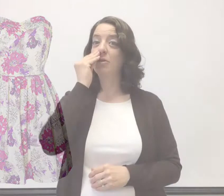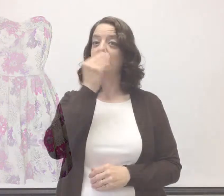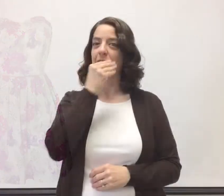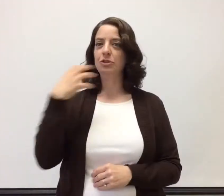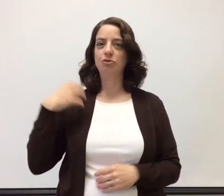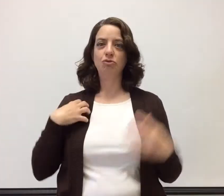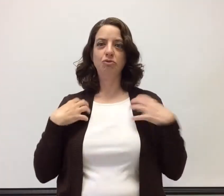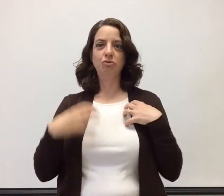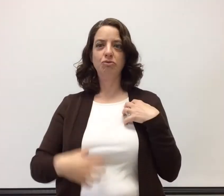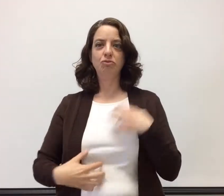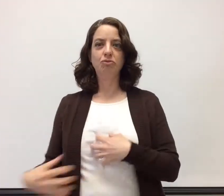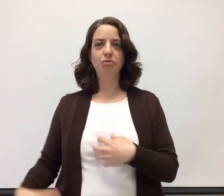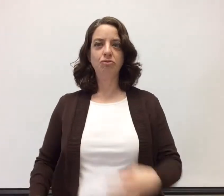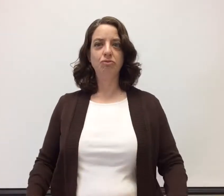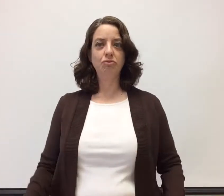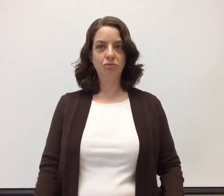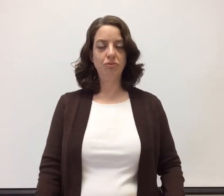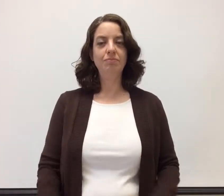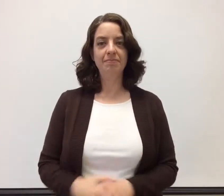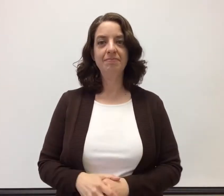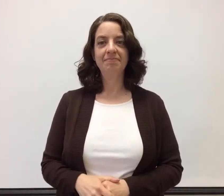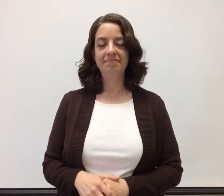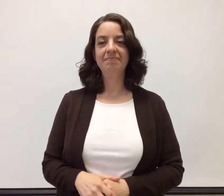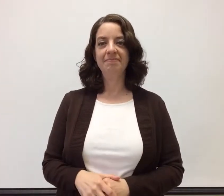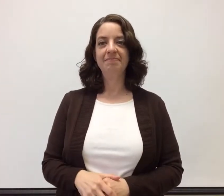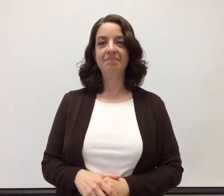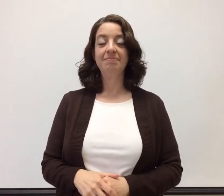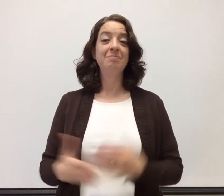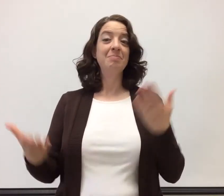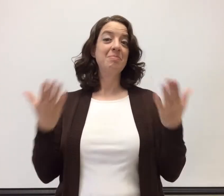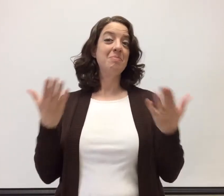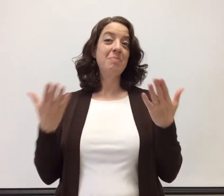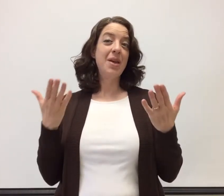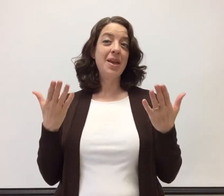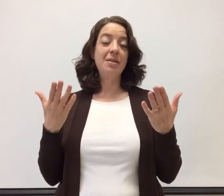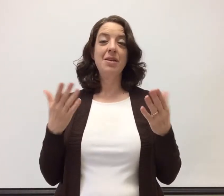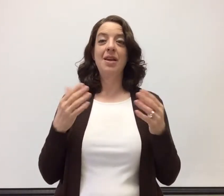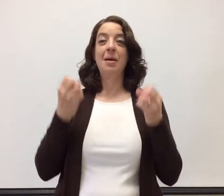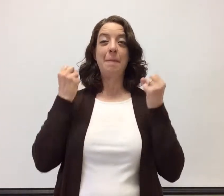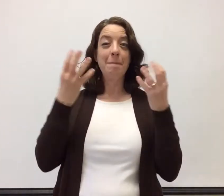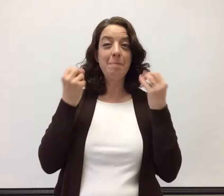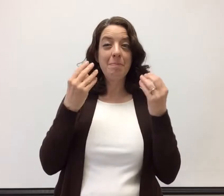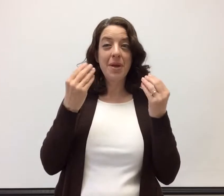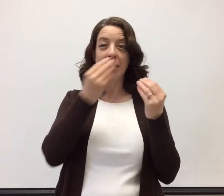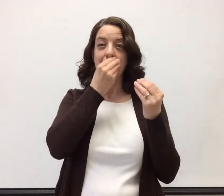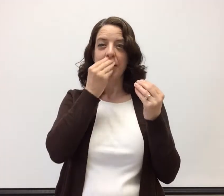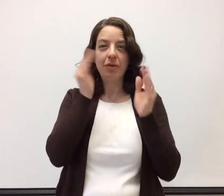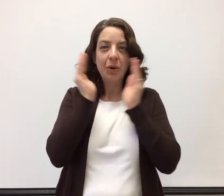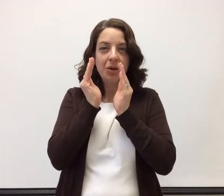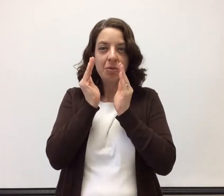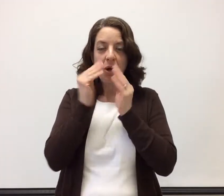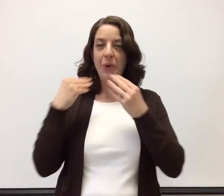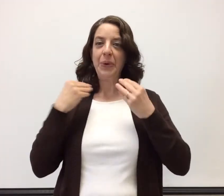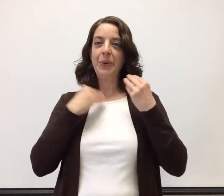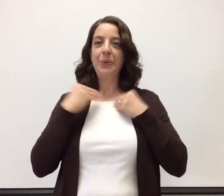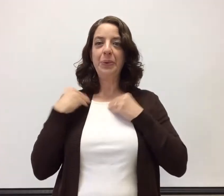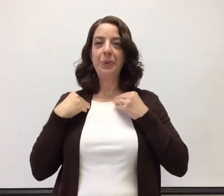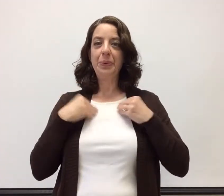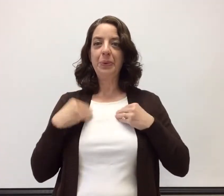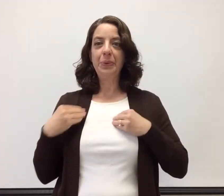So first I'm going to sign the word flower, and then I'm going to show that they're big and where they're located on the dress. But maybe it has a lot of small flowers on